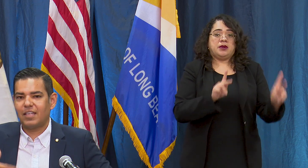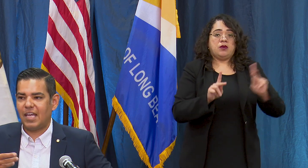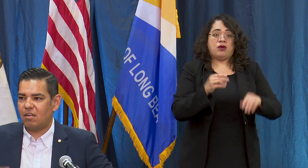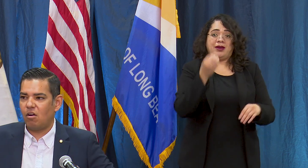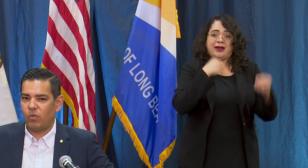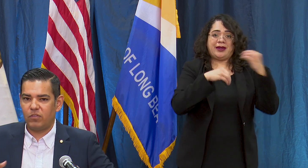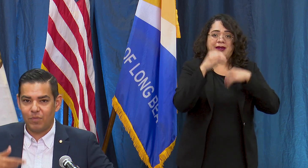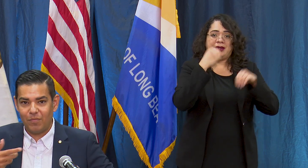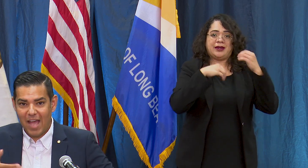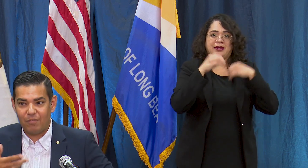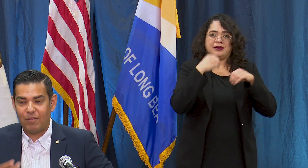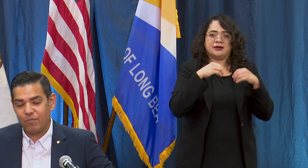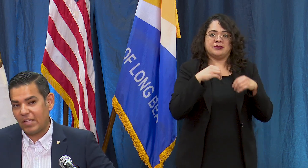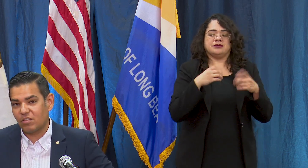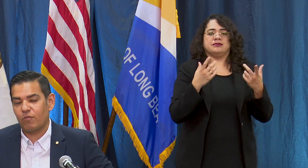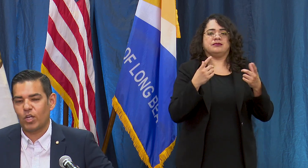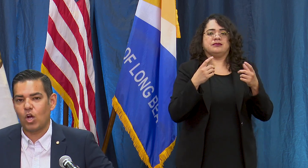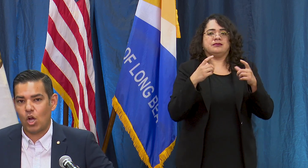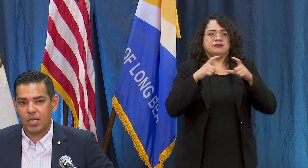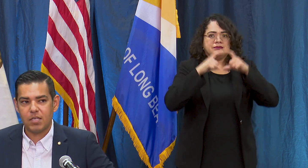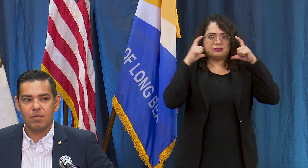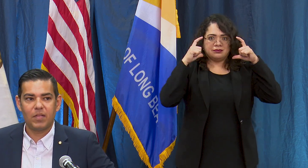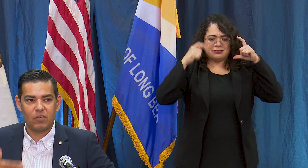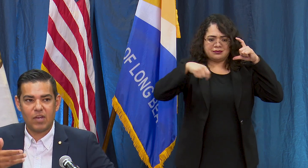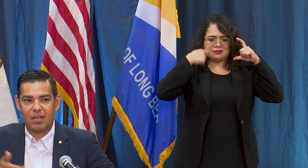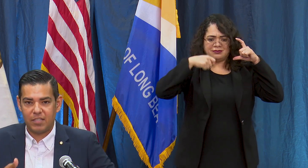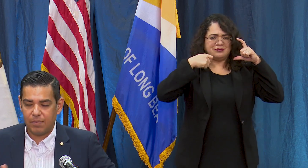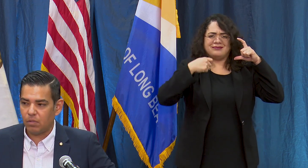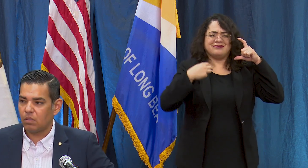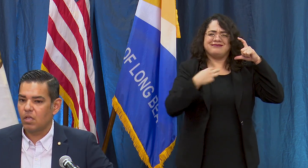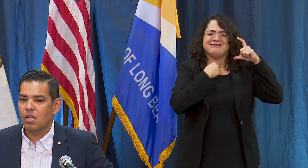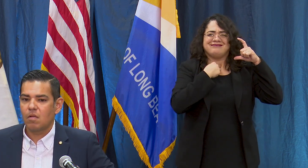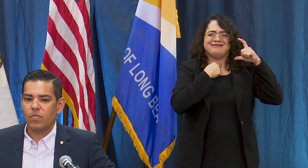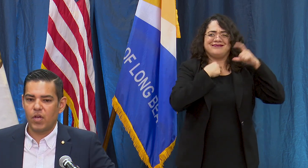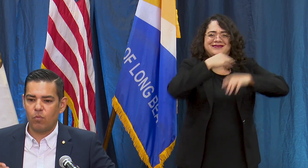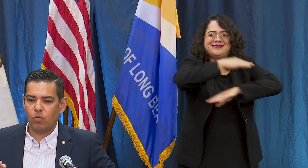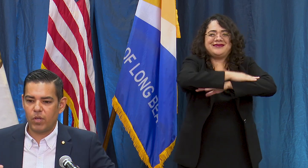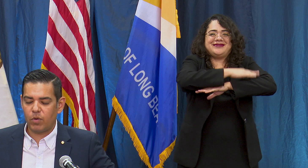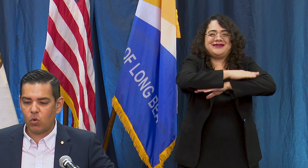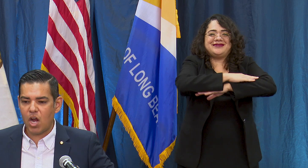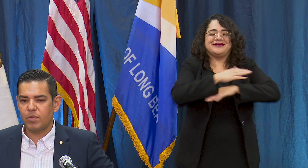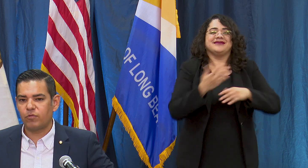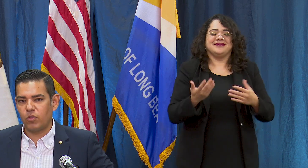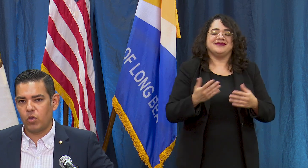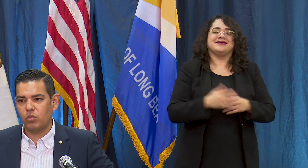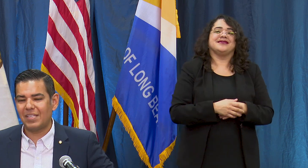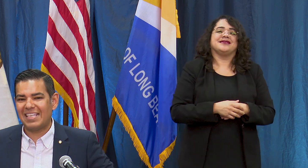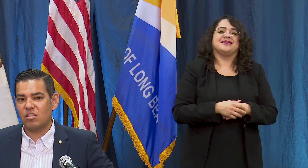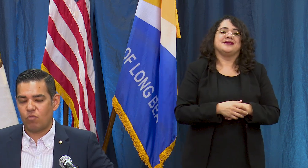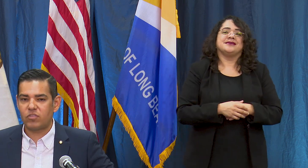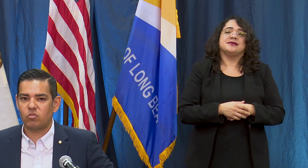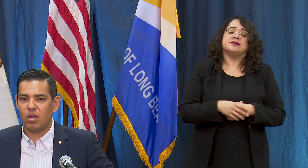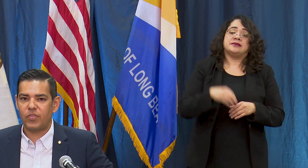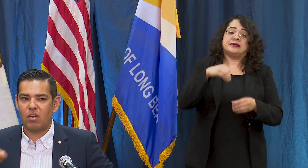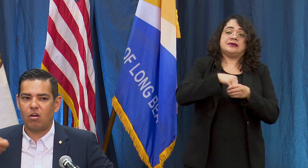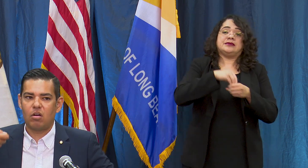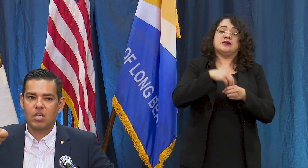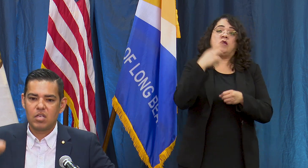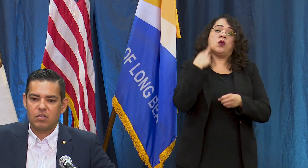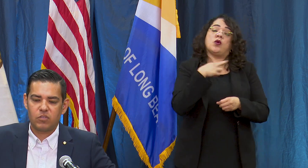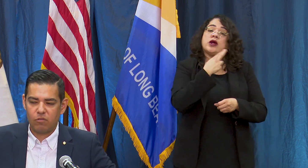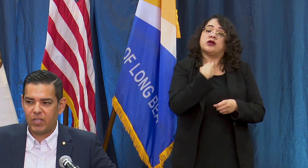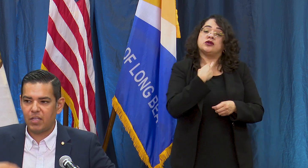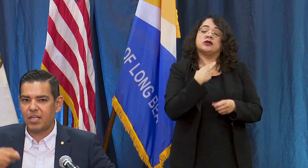eating can't always have a face covering on because they're at a table. The requirements for those in the restaurant that